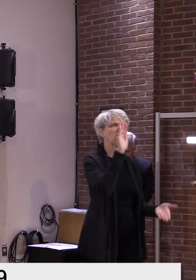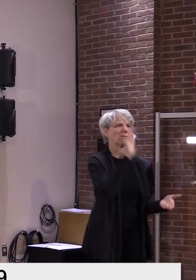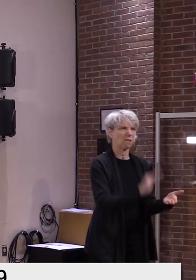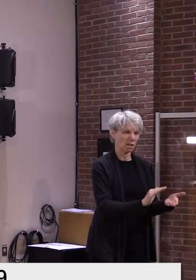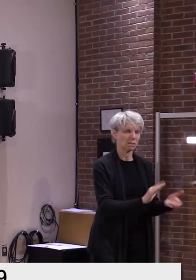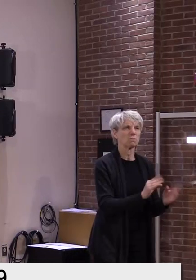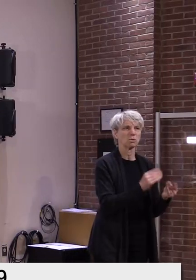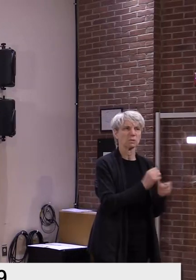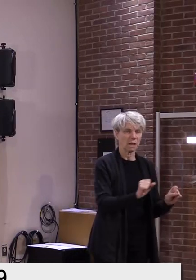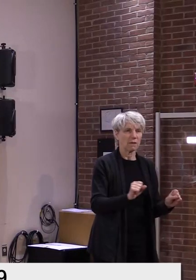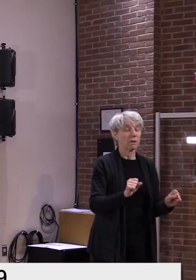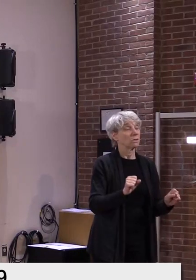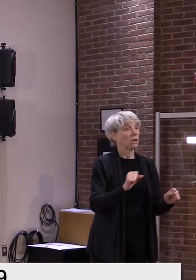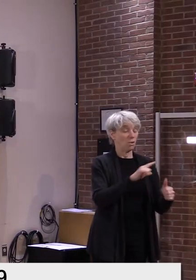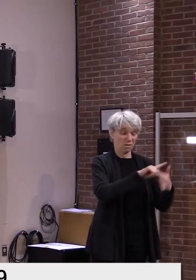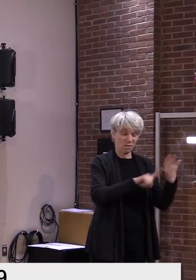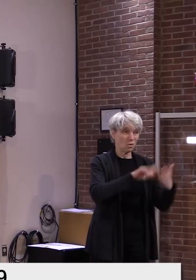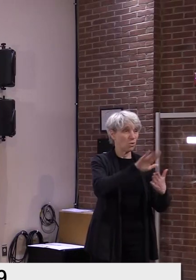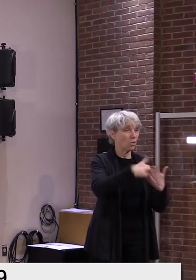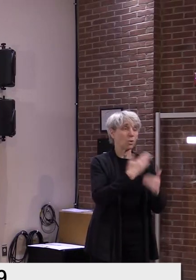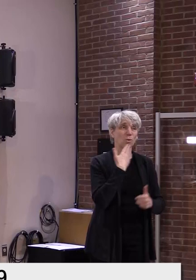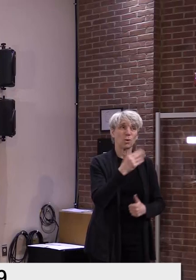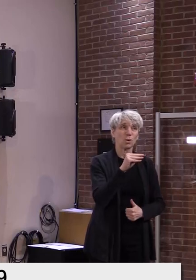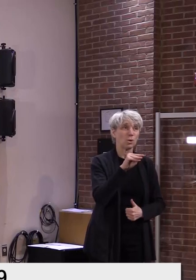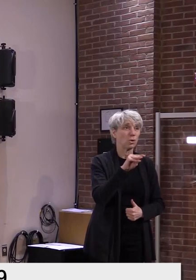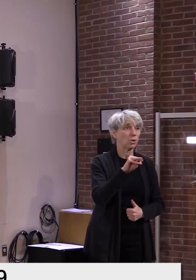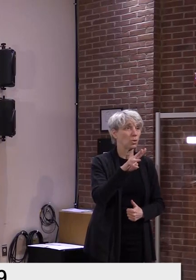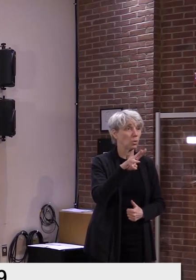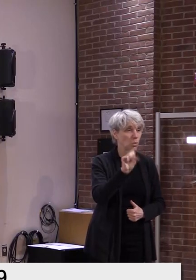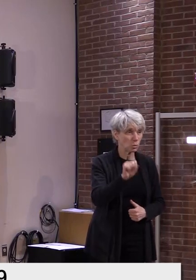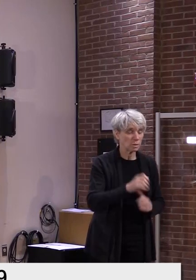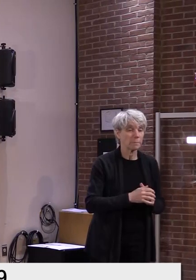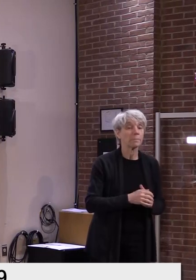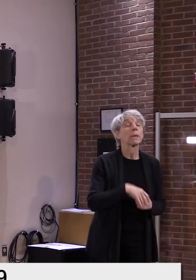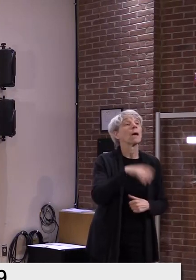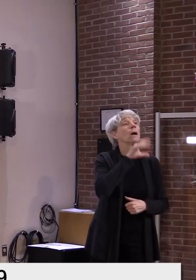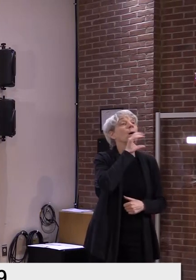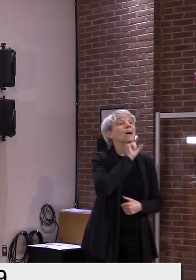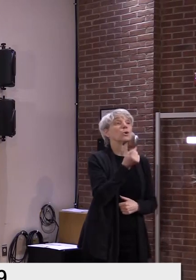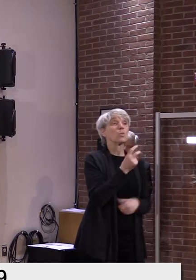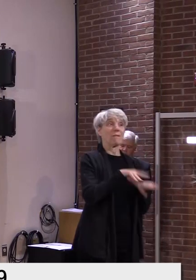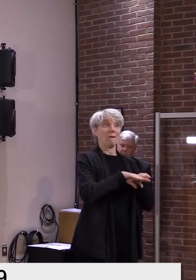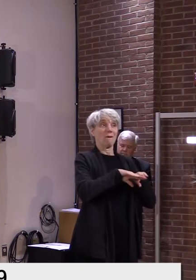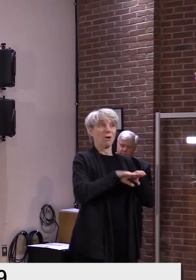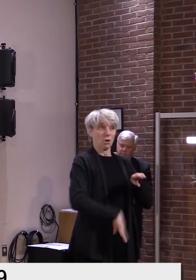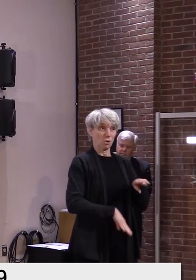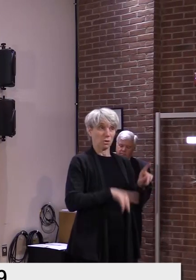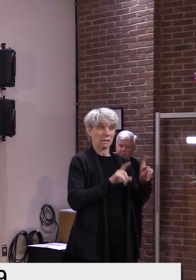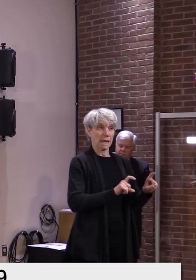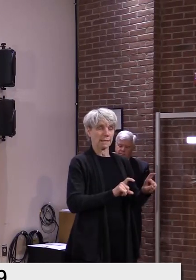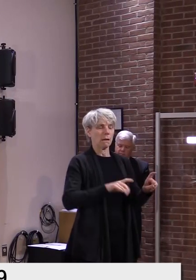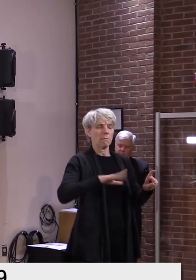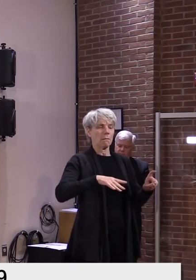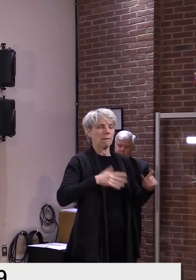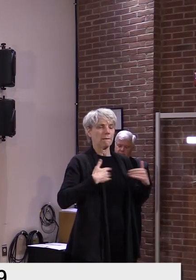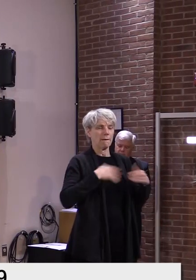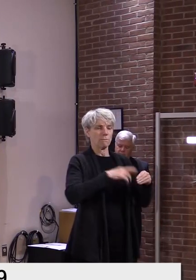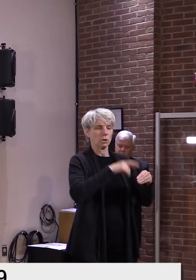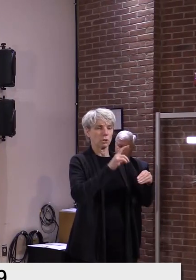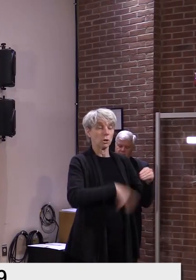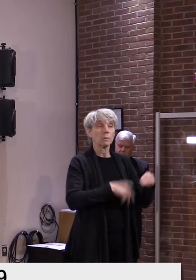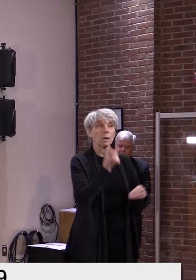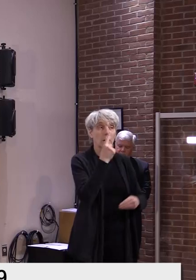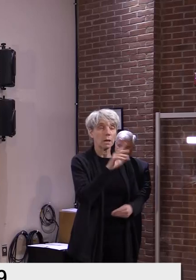any new news to report to you regarding trials in the under 12, though Moderna is now reporting results